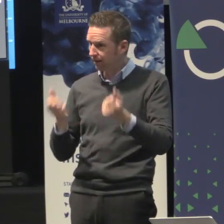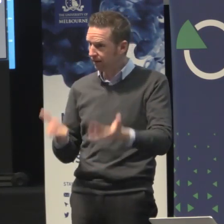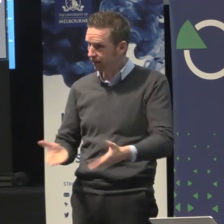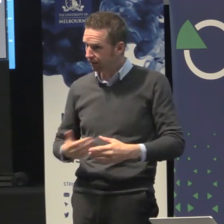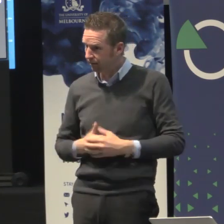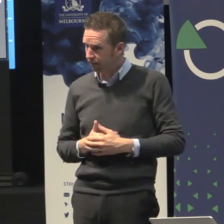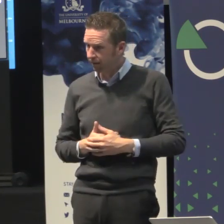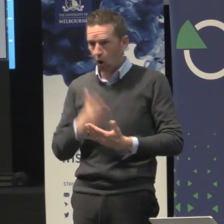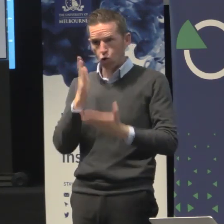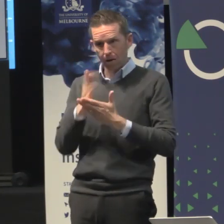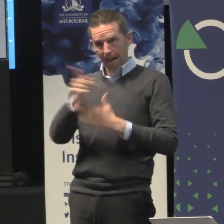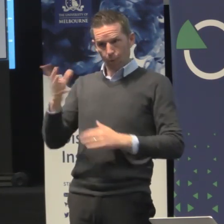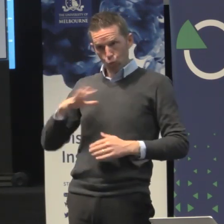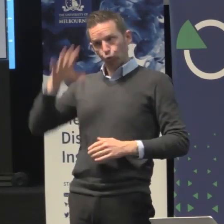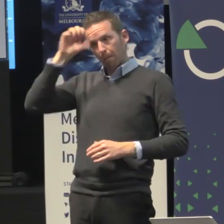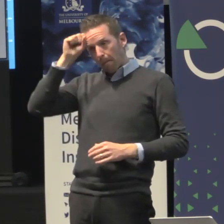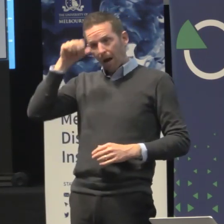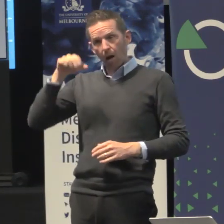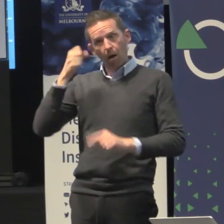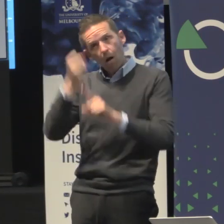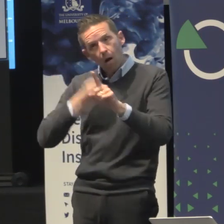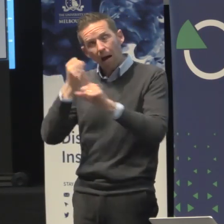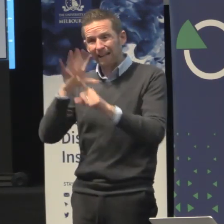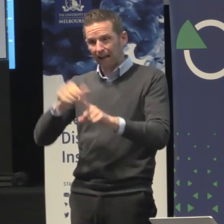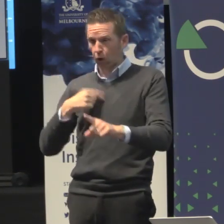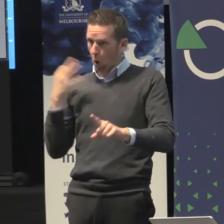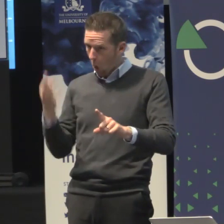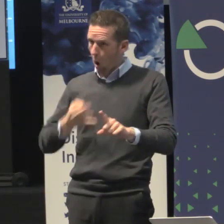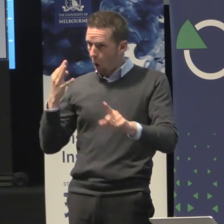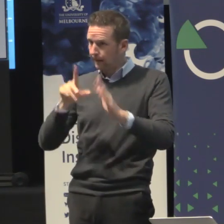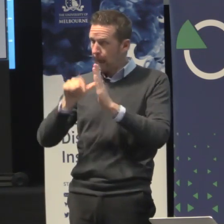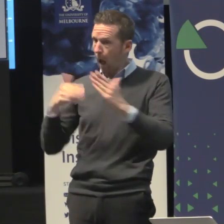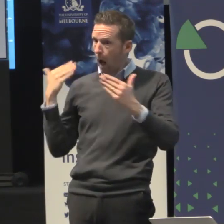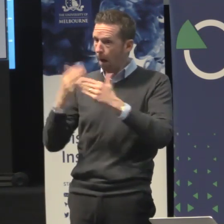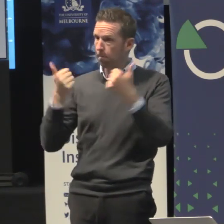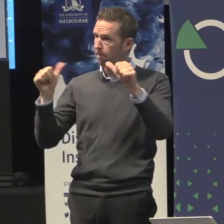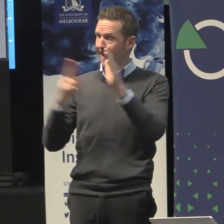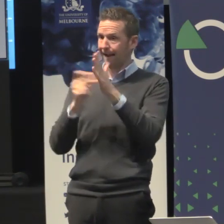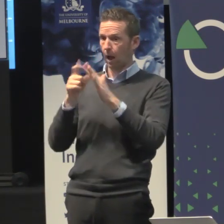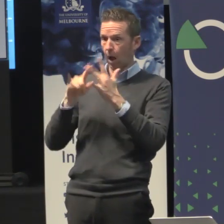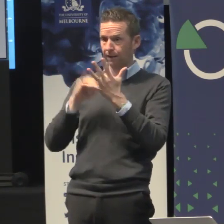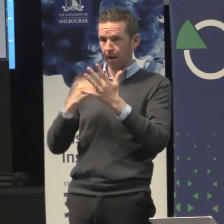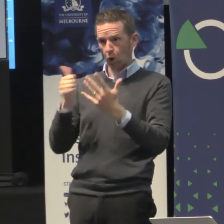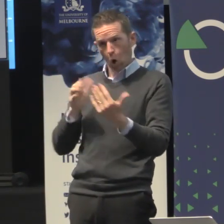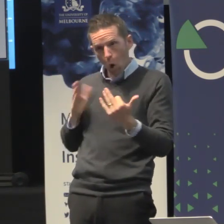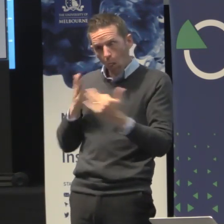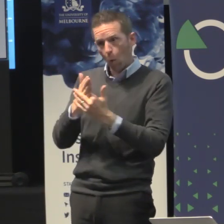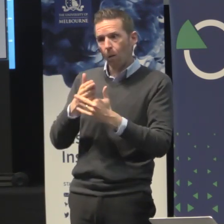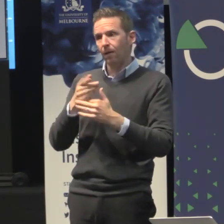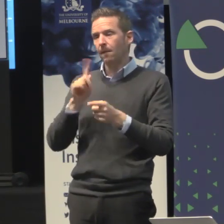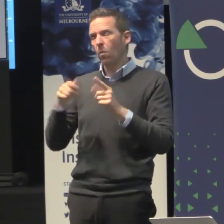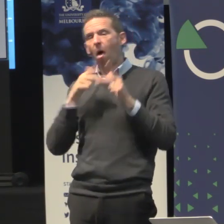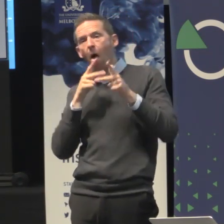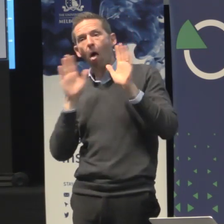really remember that it's taken us a very, very long time to get to where we are today.